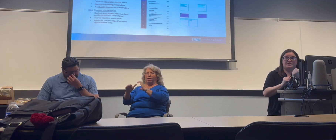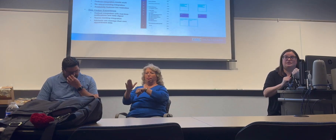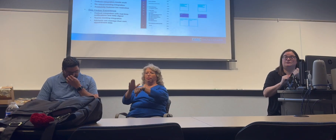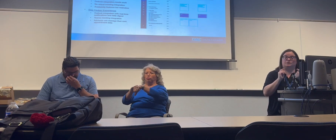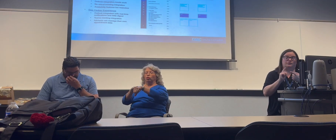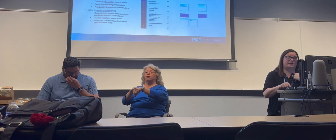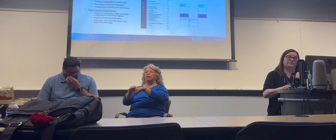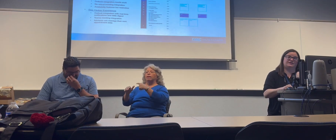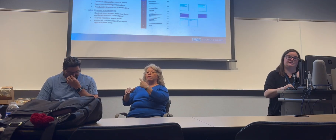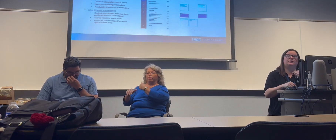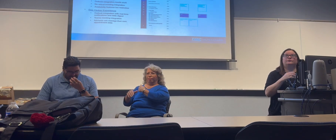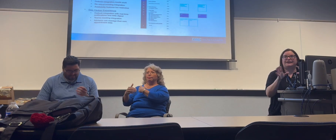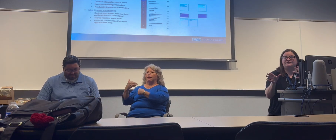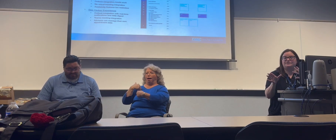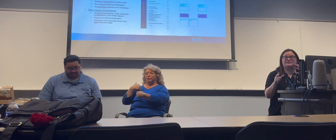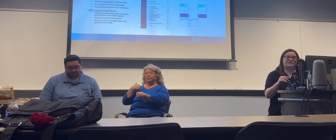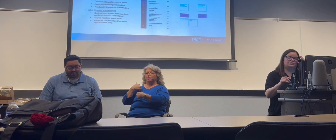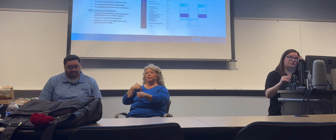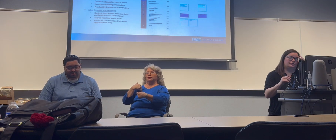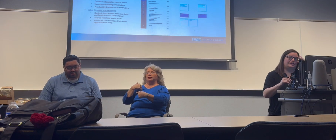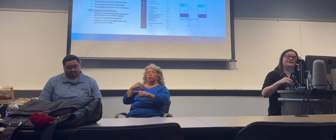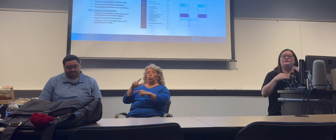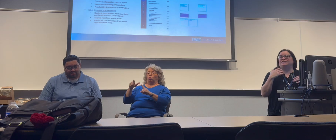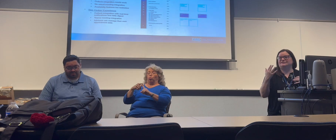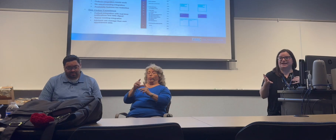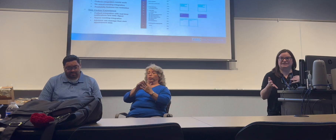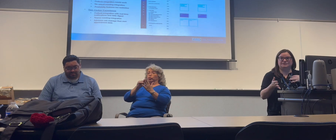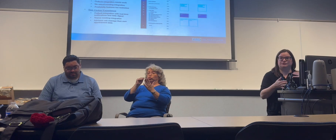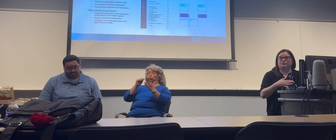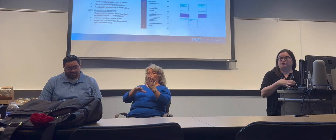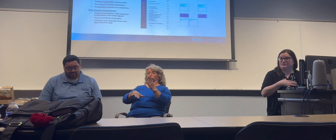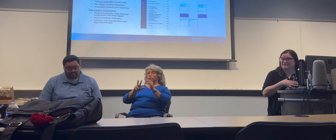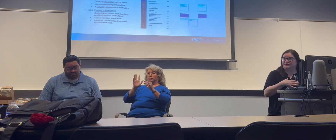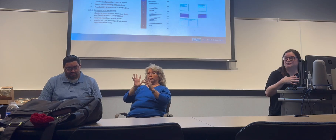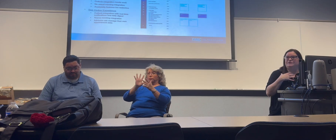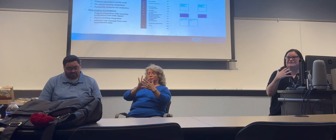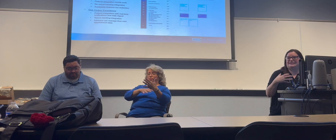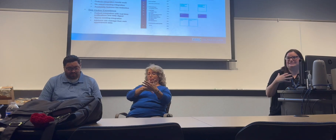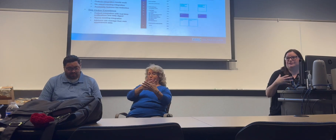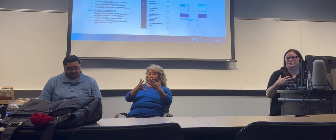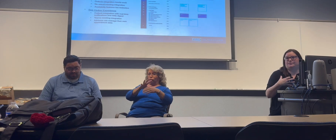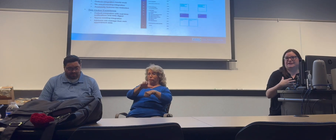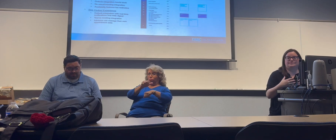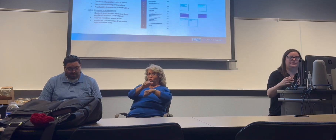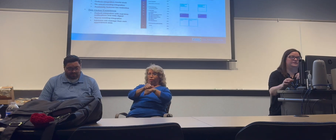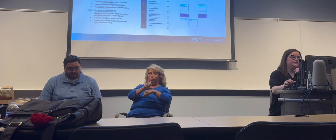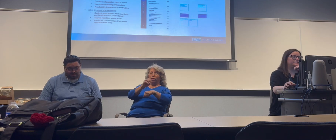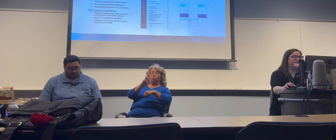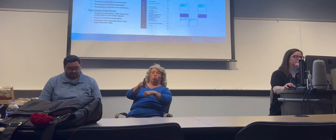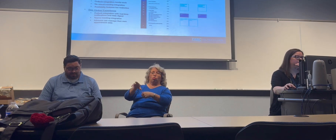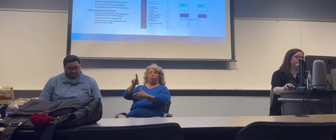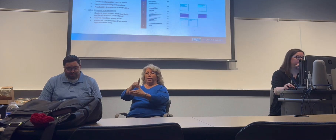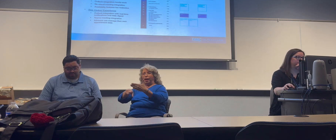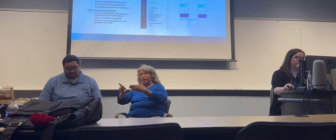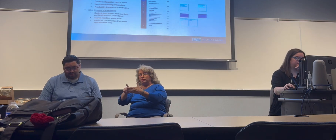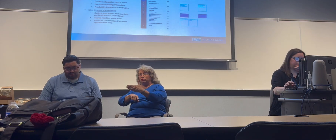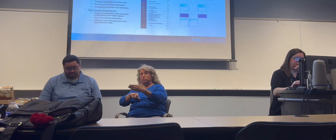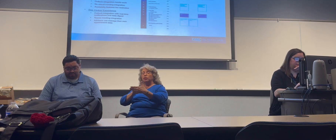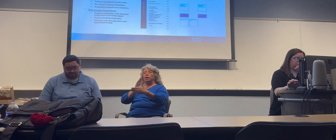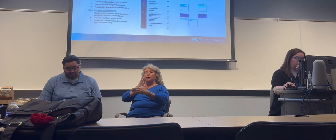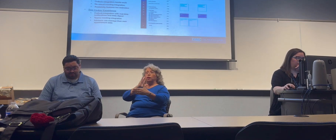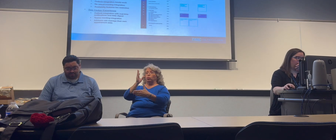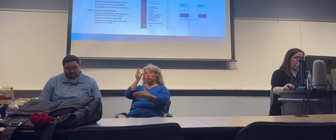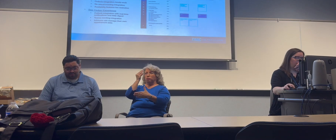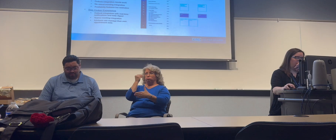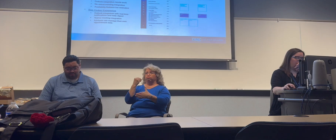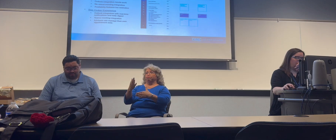an email right when right after they schedule, and if it gets canceled or rescheduled, it's gonna tell you by email in real time. Thank